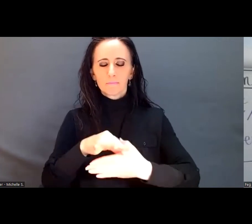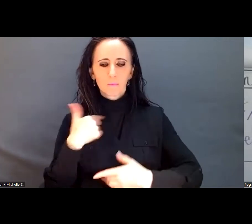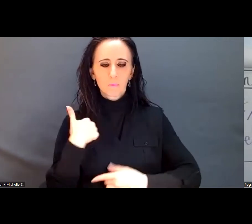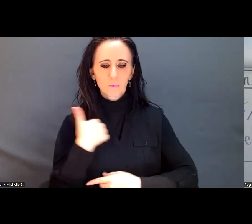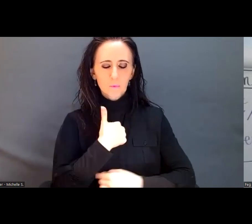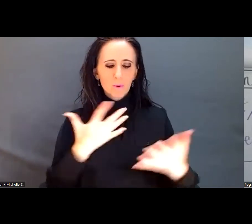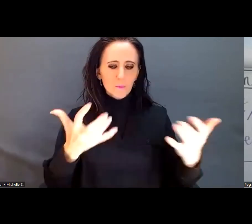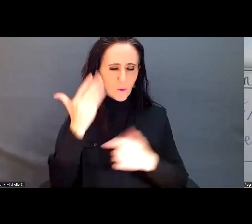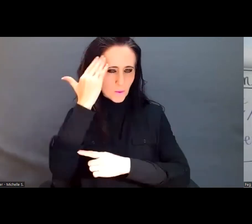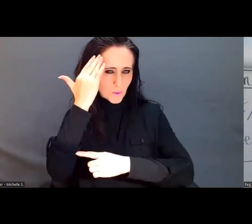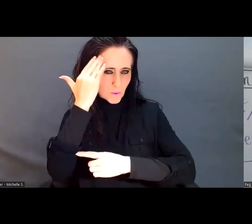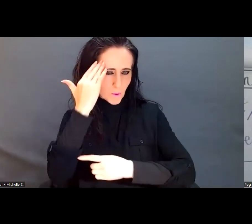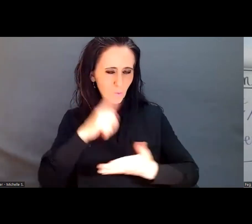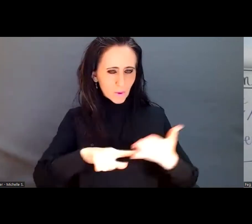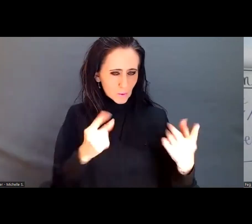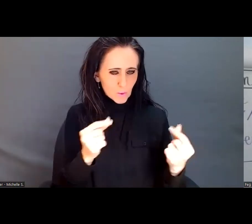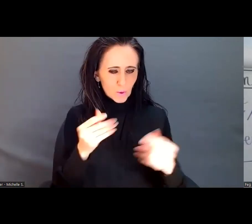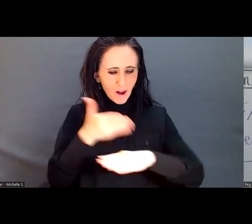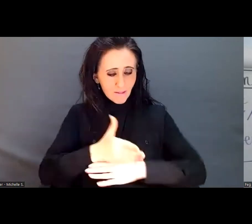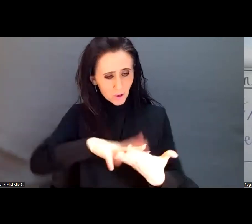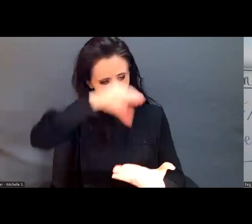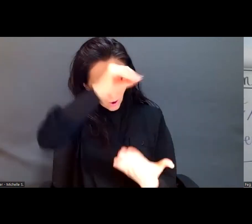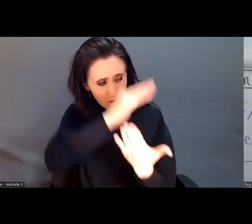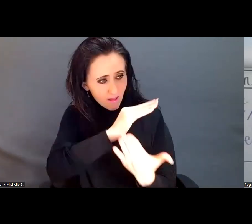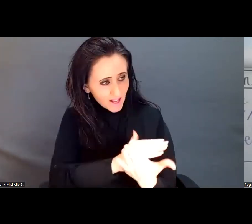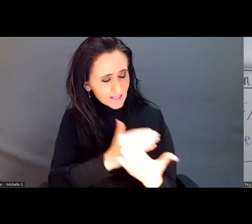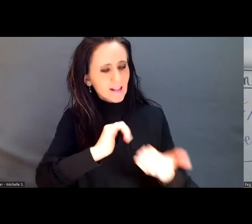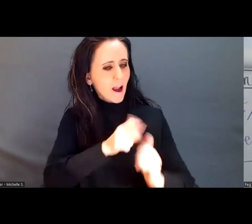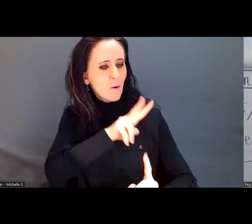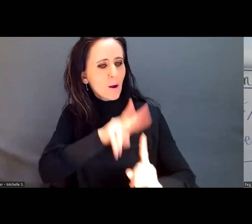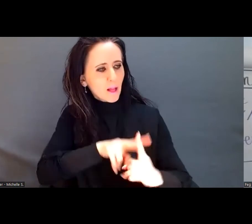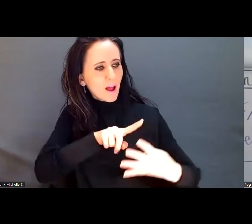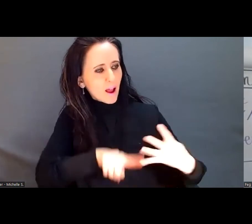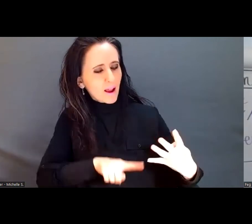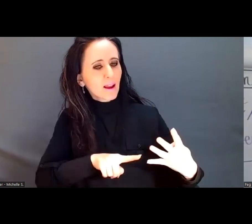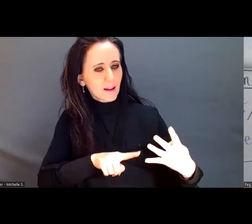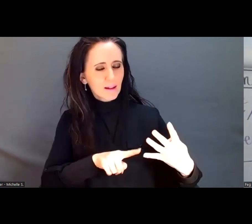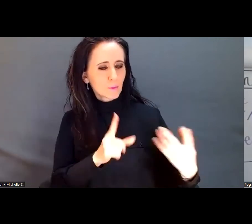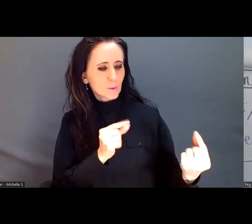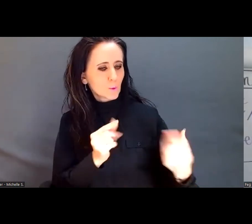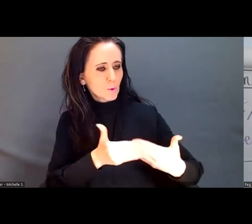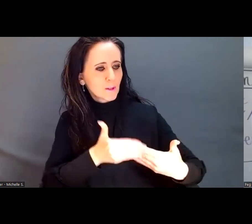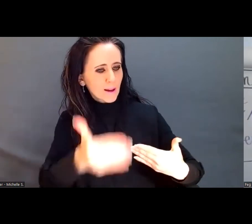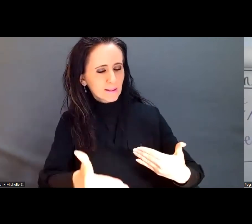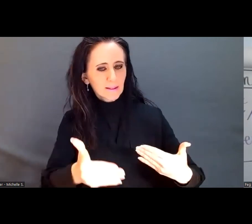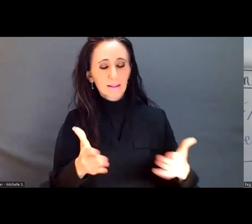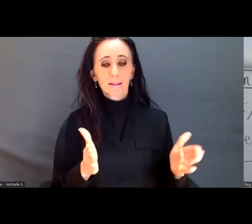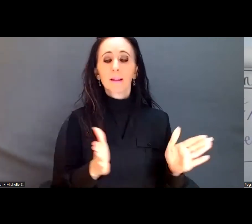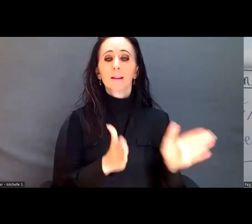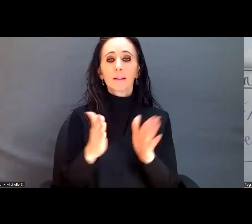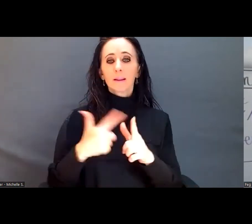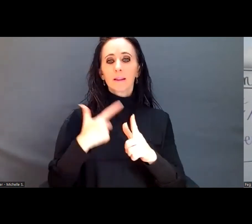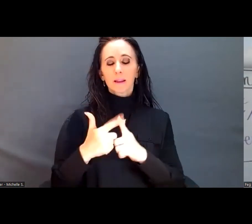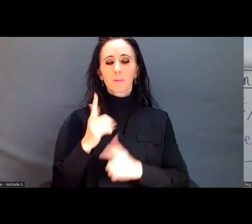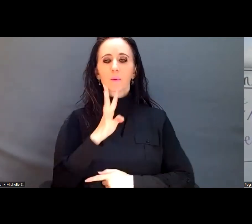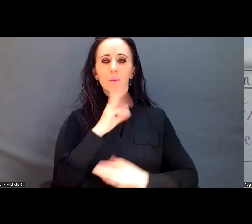those lessons learned? And what are we going to do next? Then we're going to talk about resetting our own habits, what we could